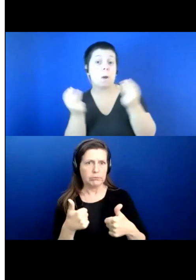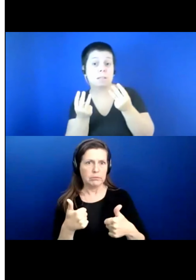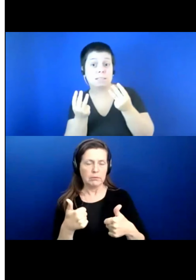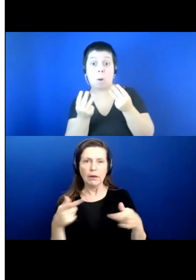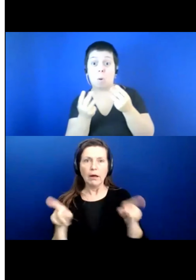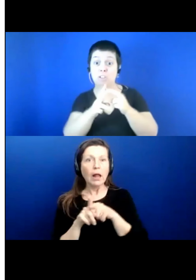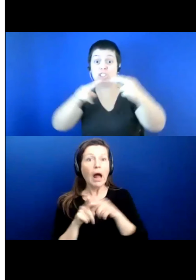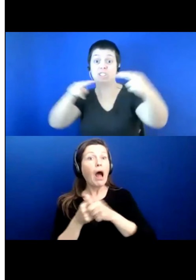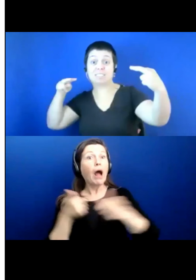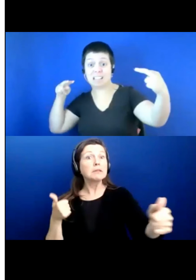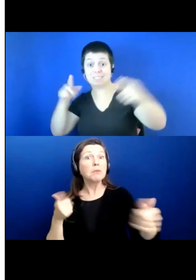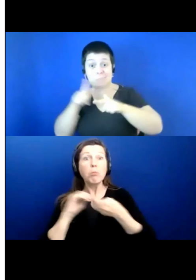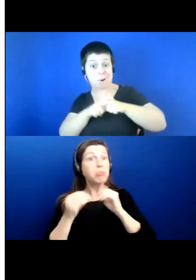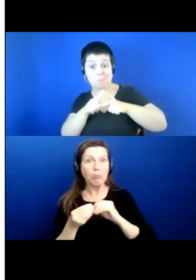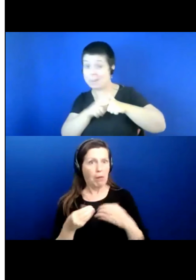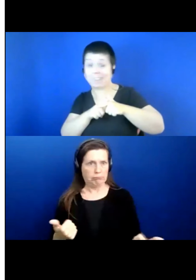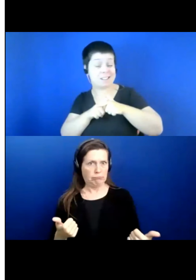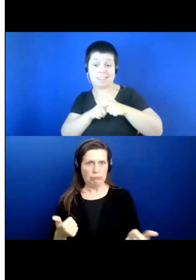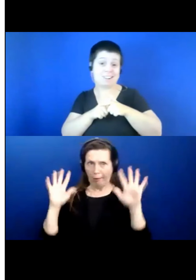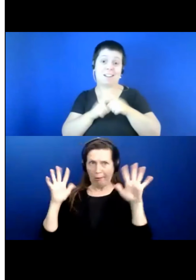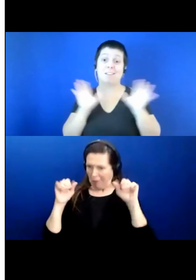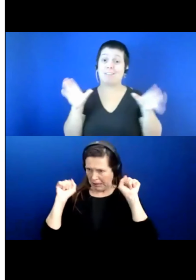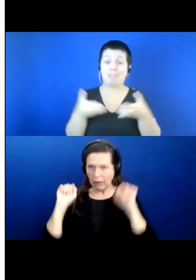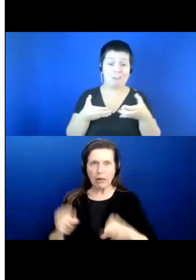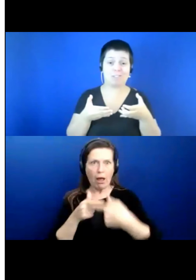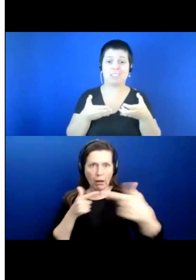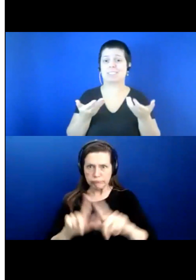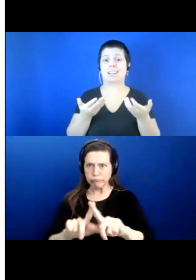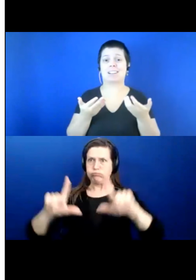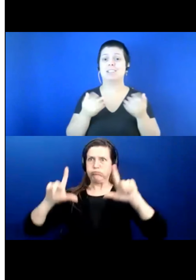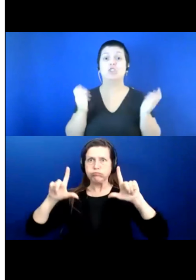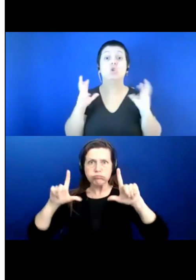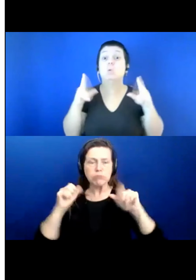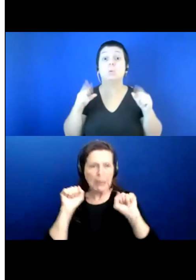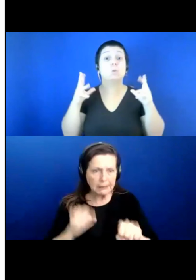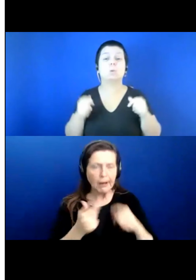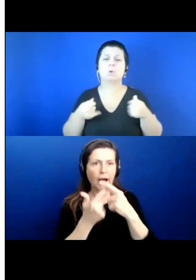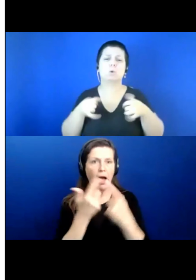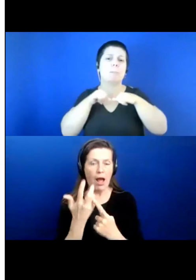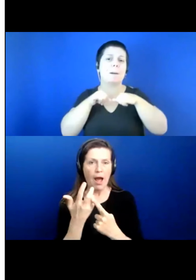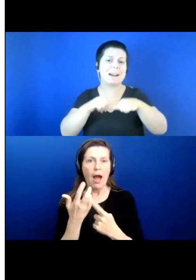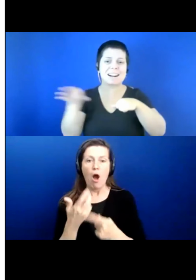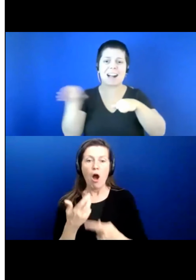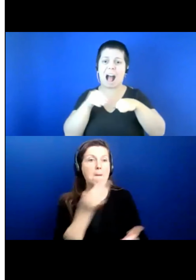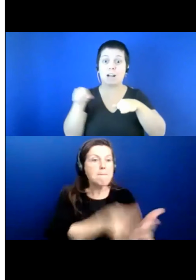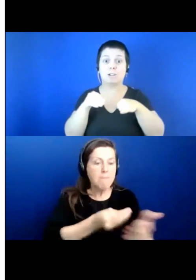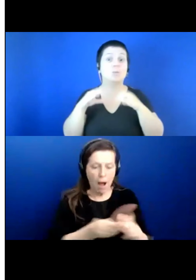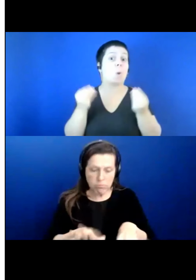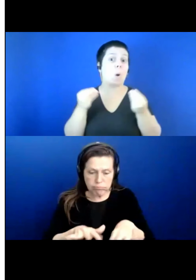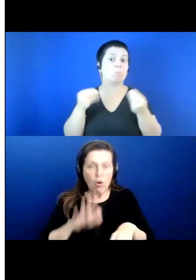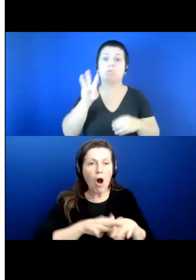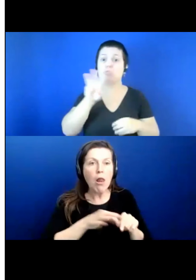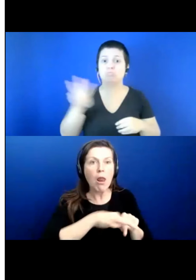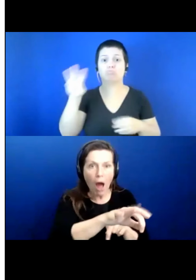anymore. Conference, meetings, work, doing groceries online, etc. are suddenly within reach